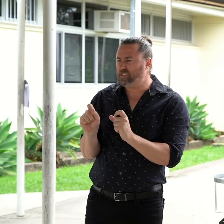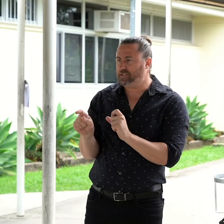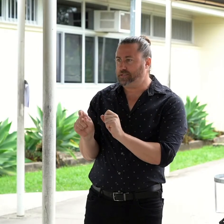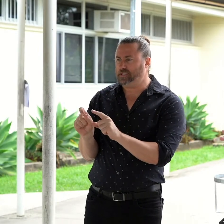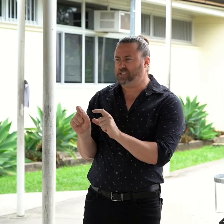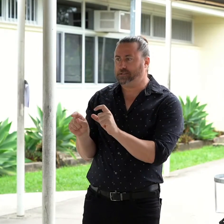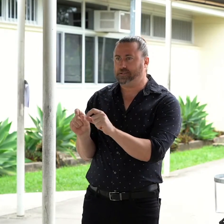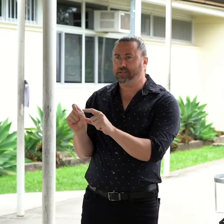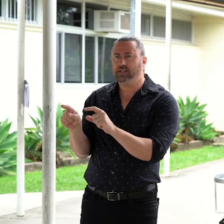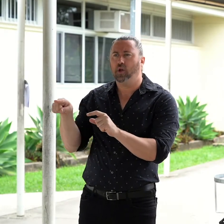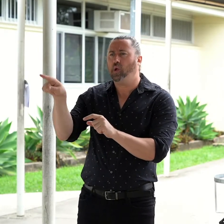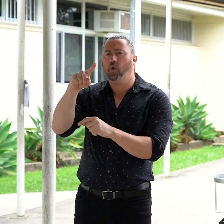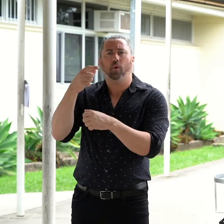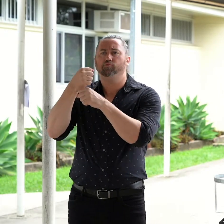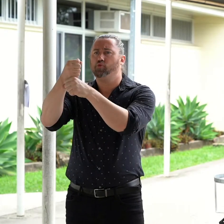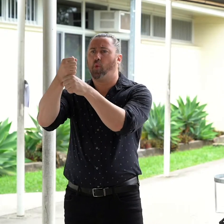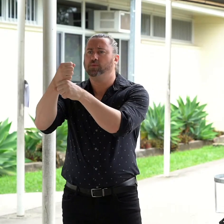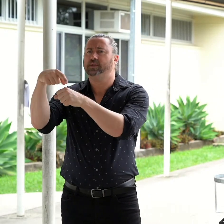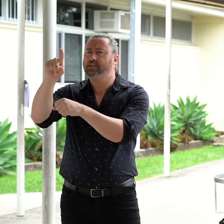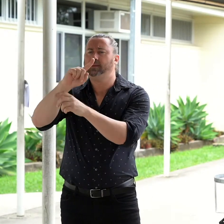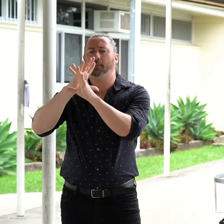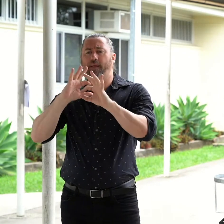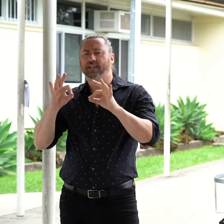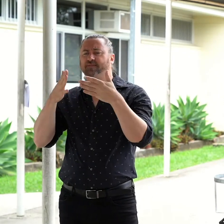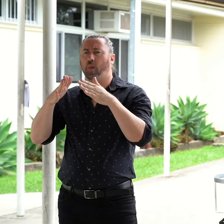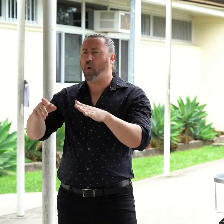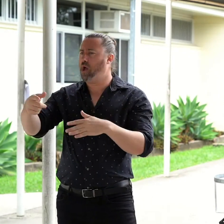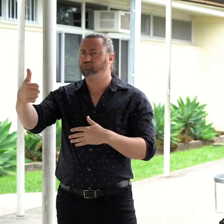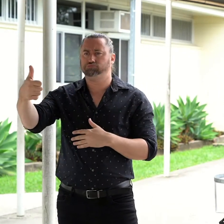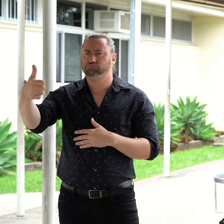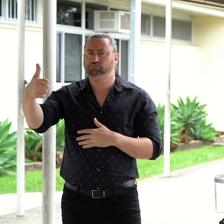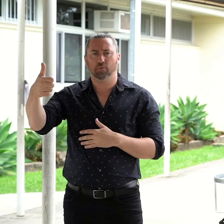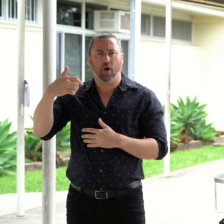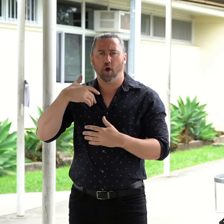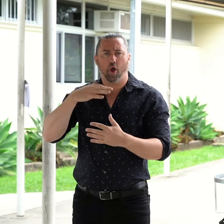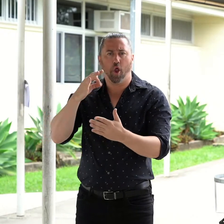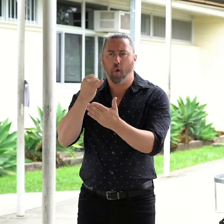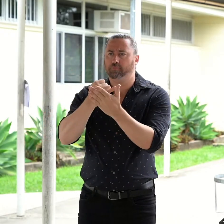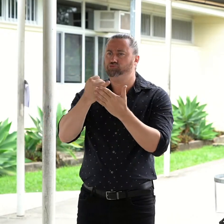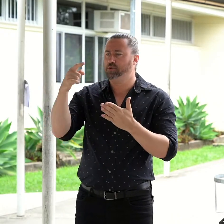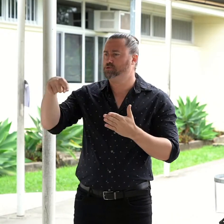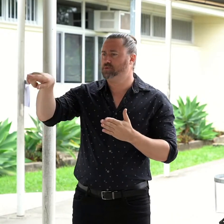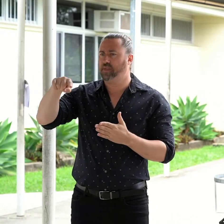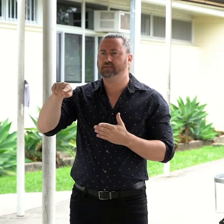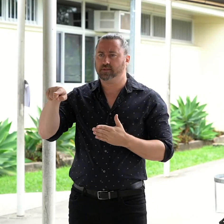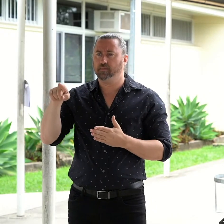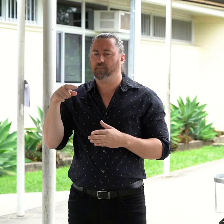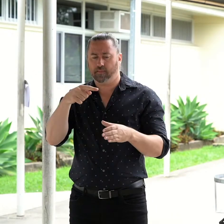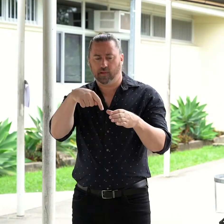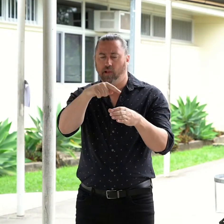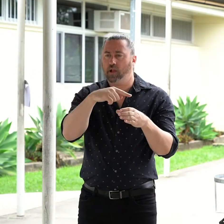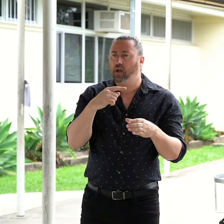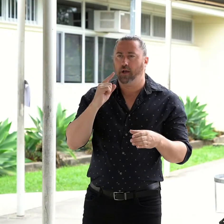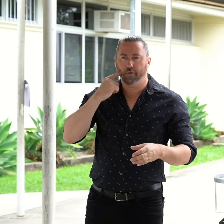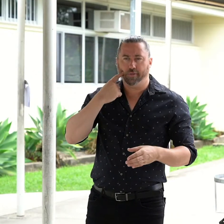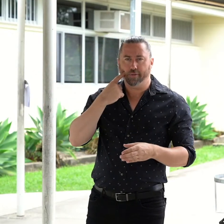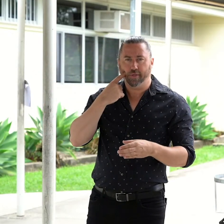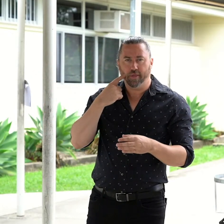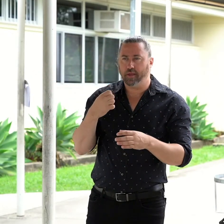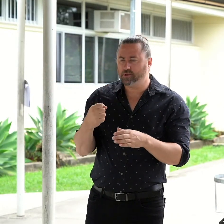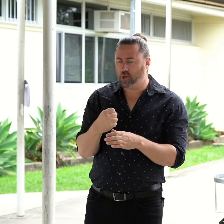the legitimate protest out there, you've also got a responsibility about, you know, the conduct